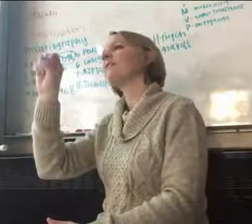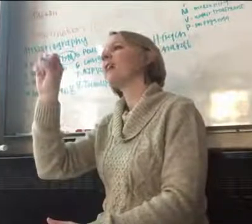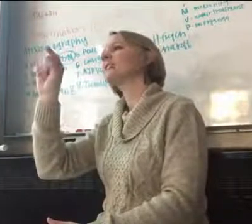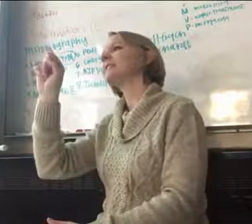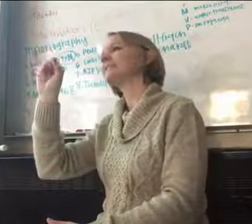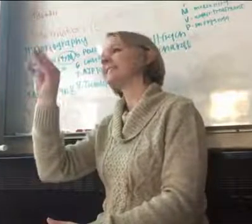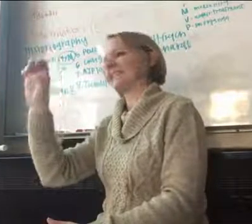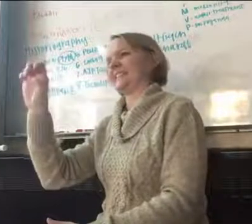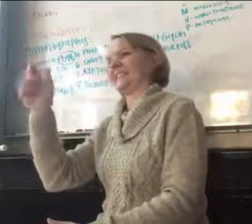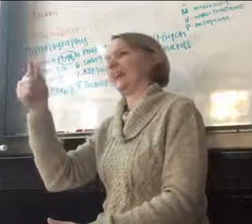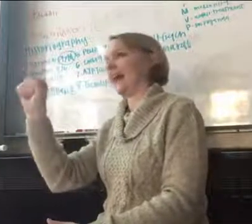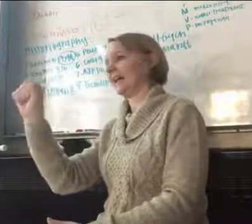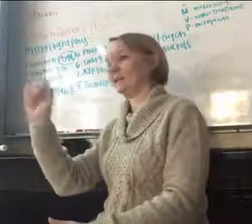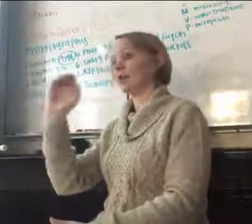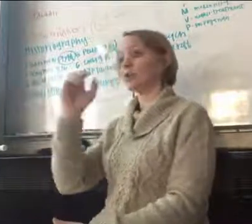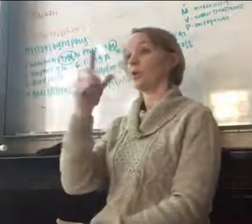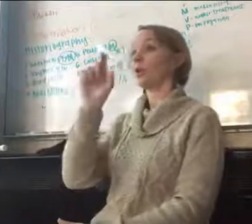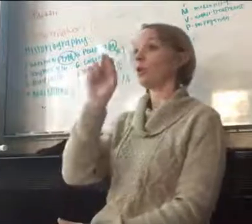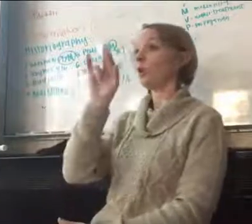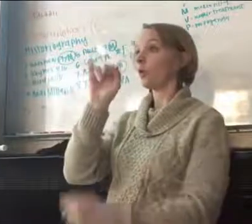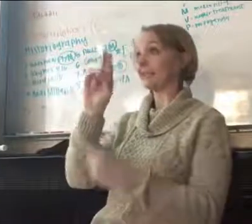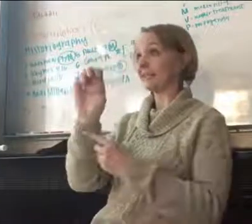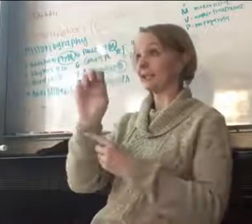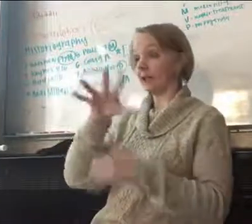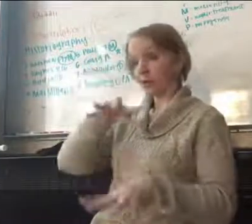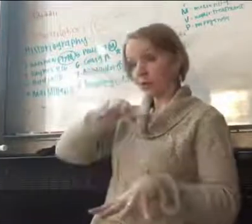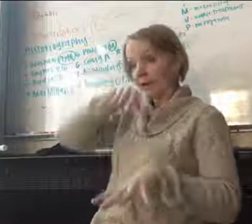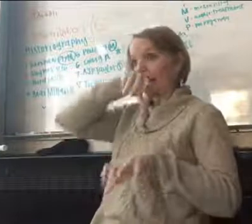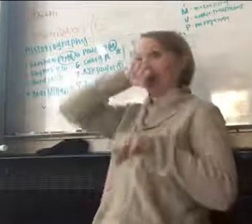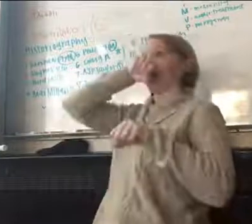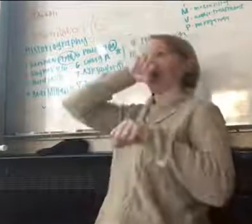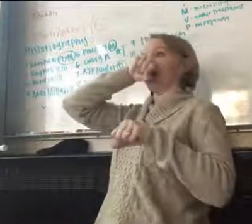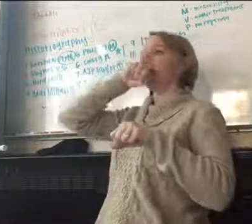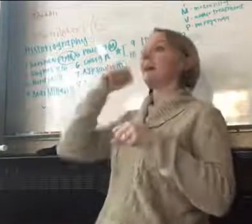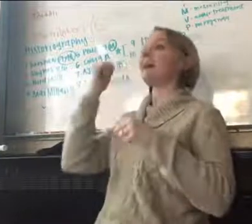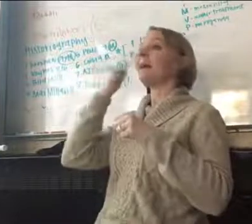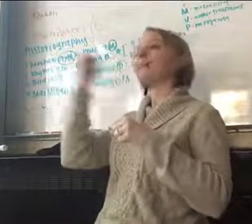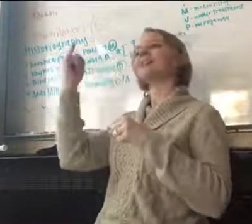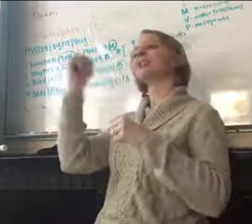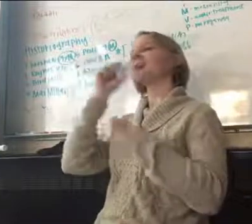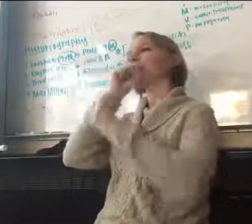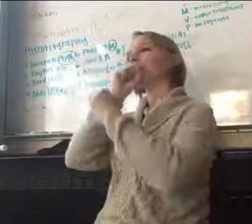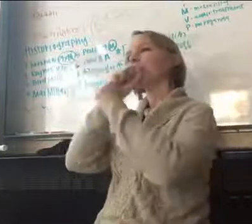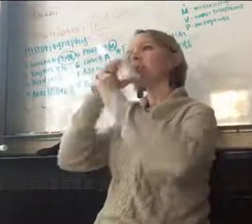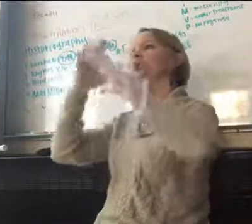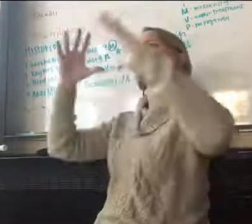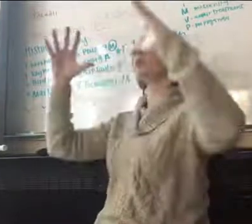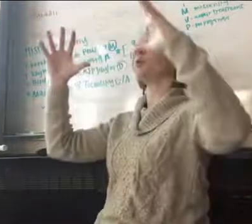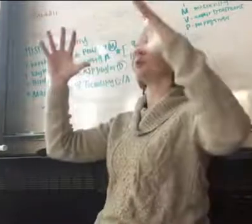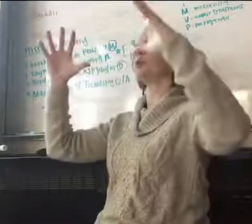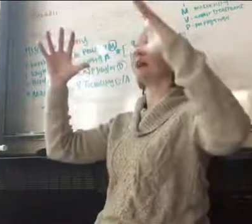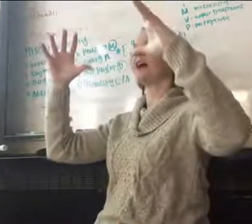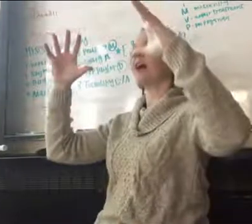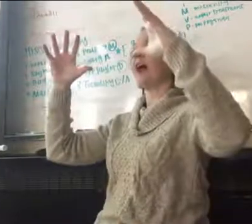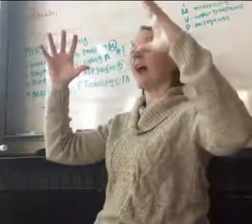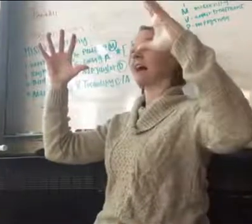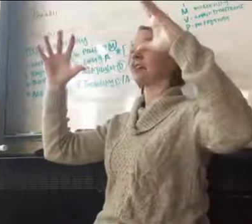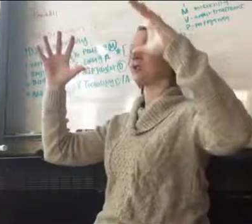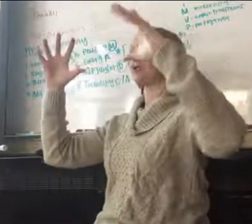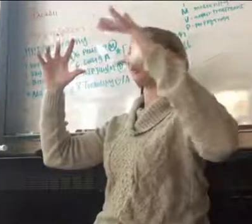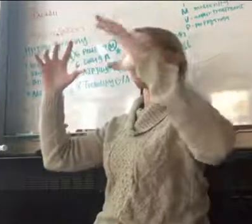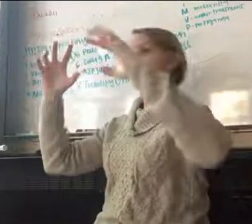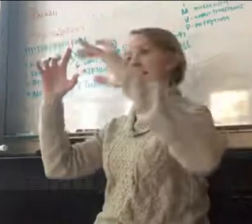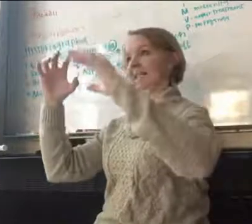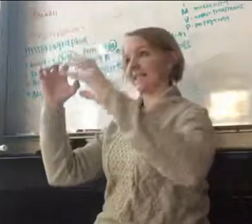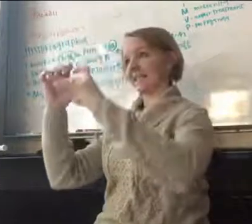them do. Chlorine gas, you begin to inhale. Imagine a nice big balloon. Imagine squeezing that balloon all the